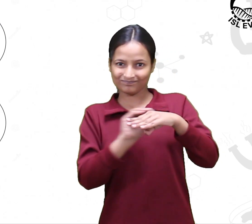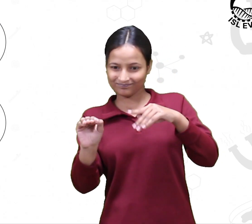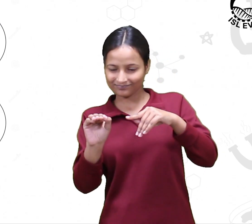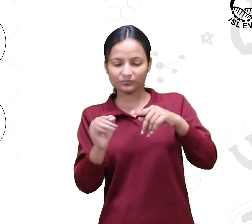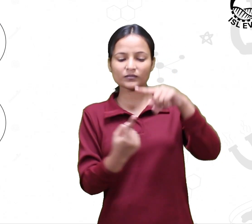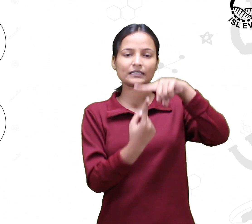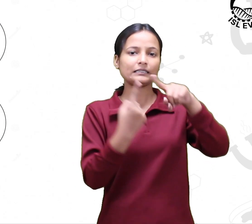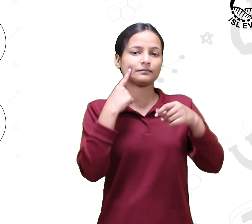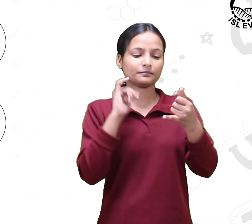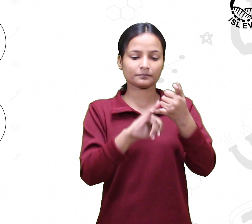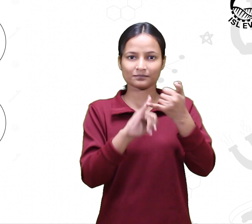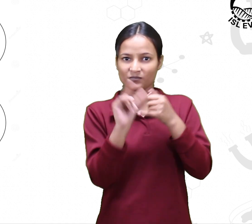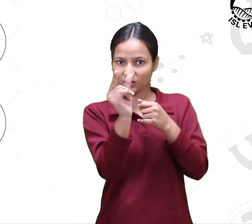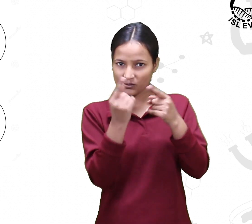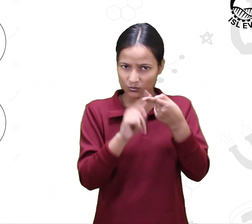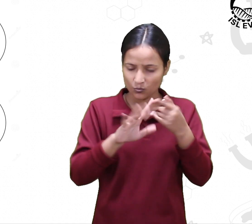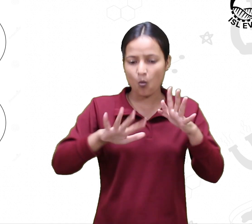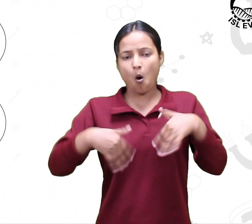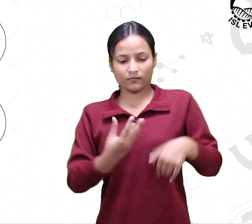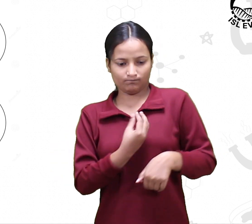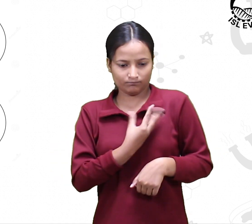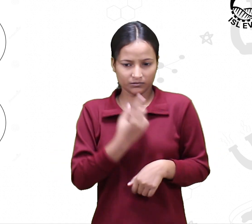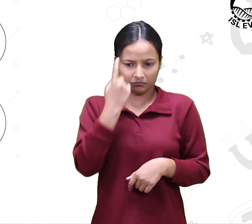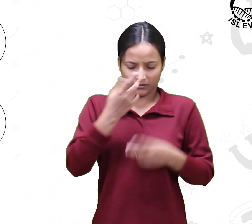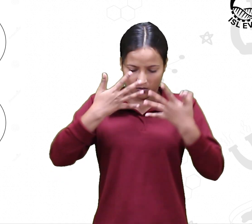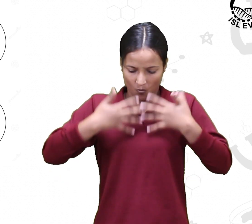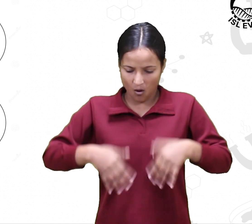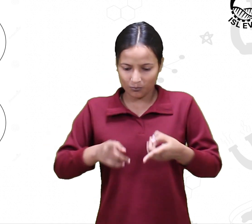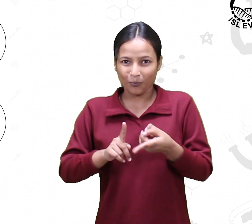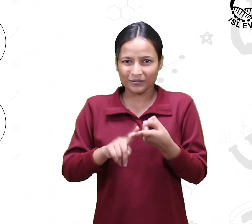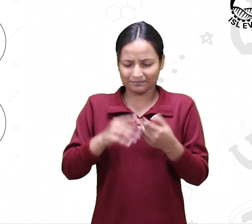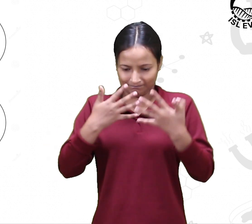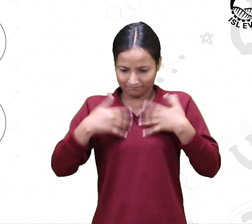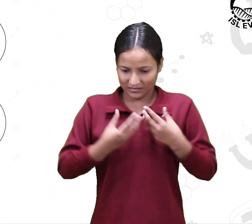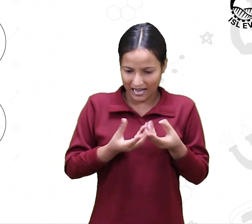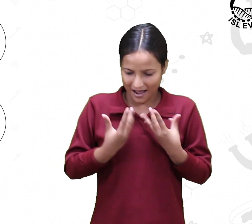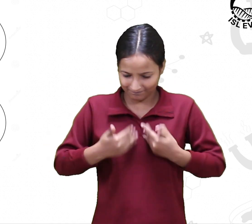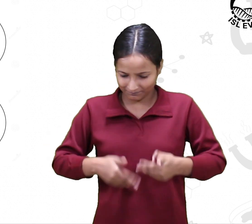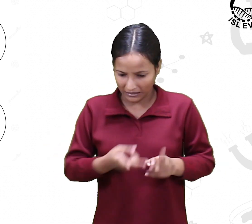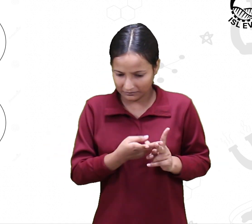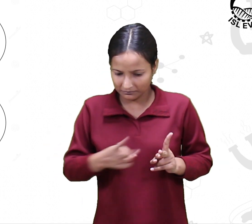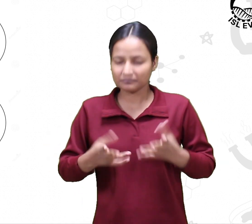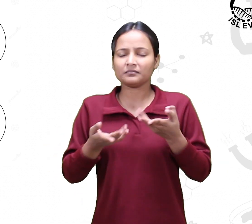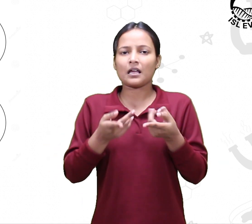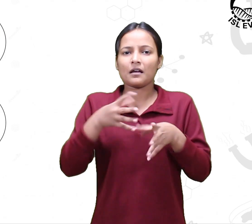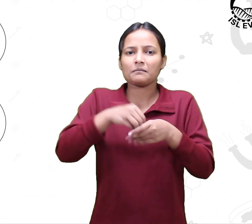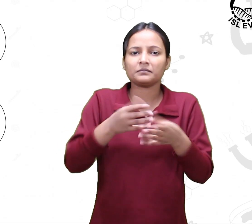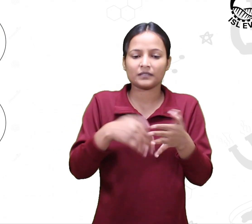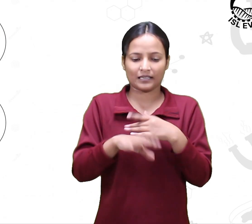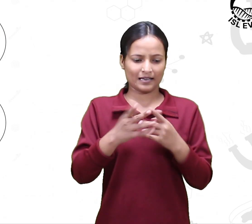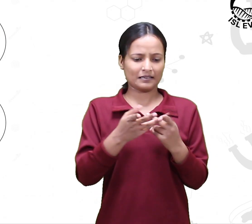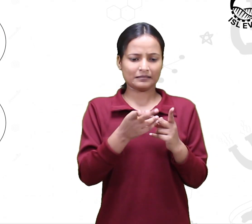that the cells of that organ or tissue don't go wandering around, don't start dividing either.